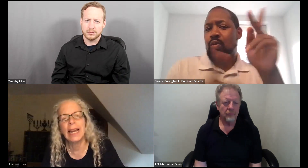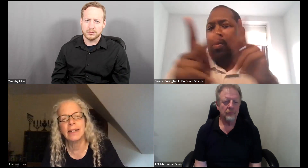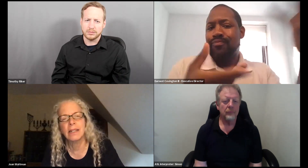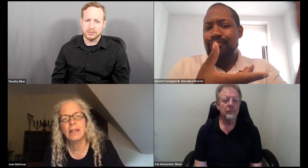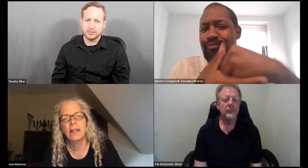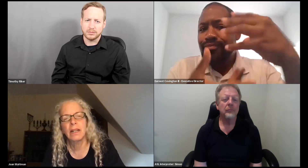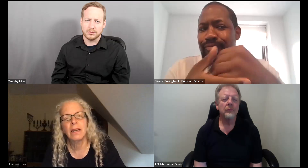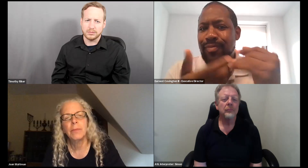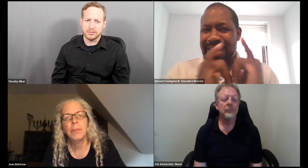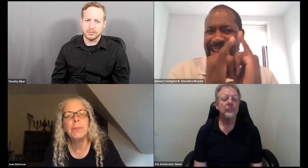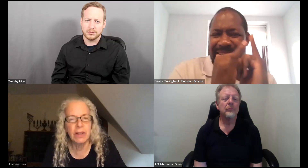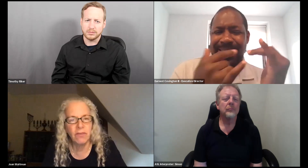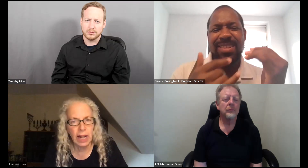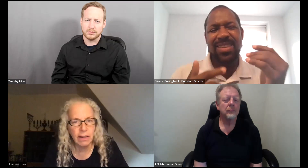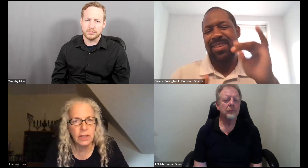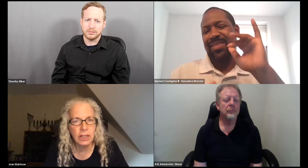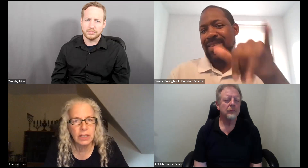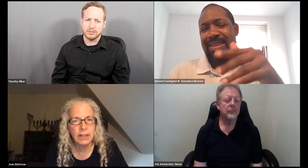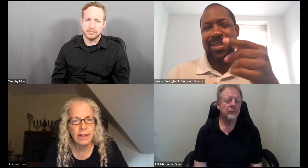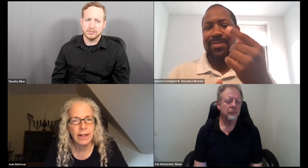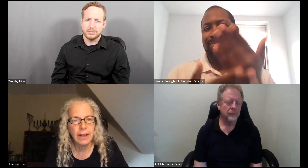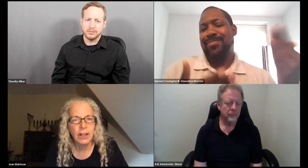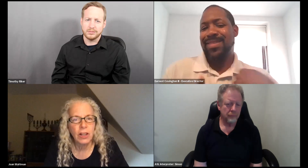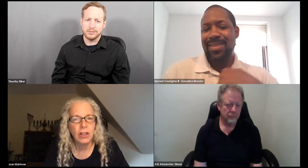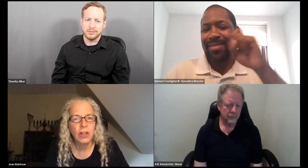can get people involved